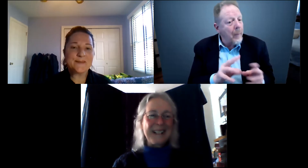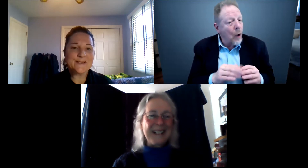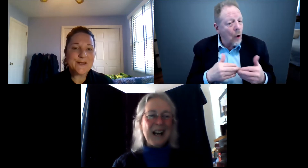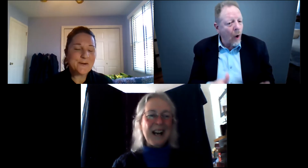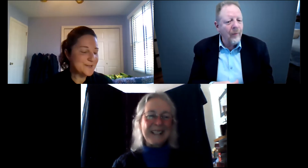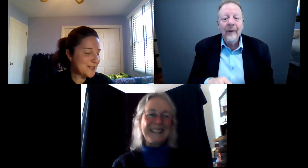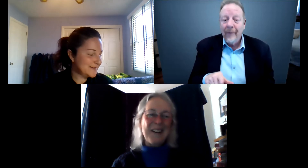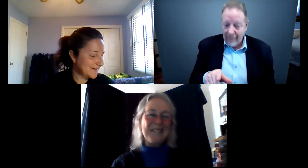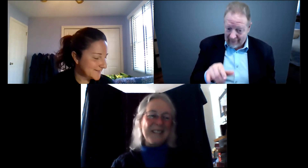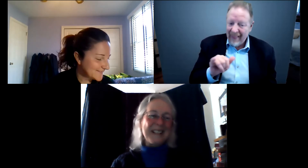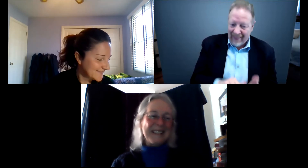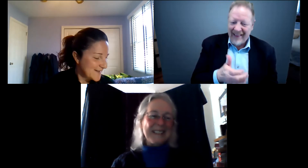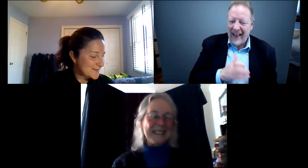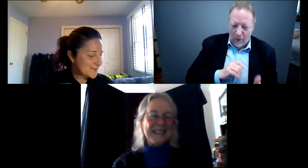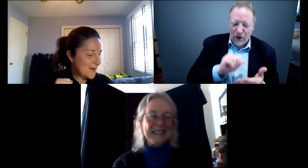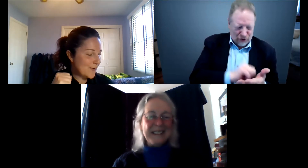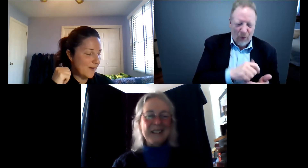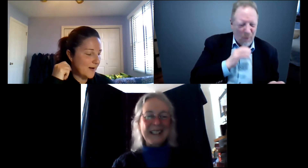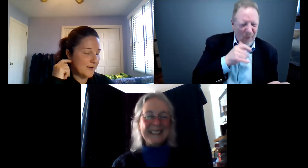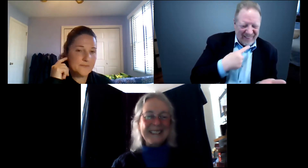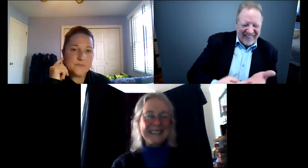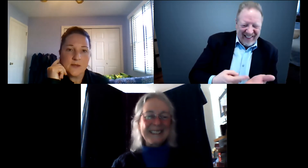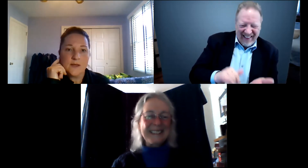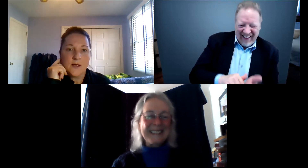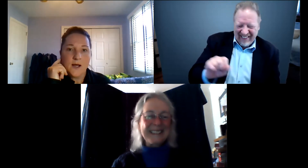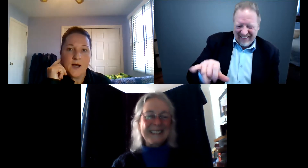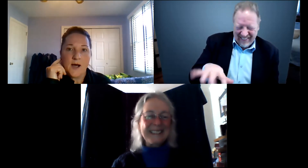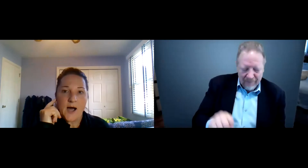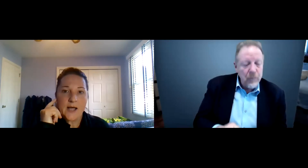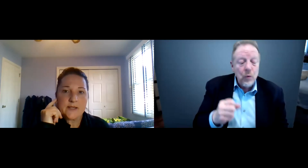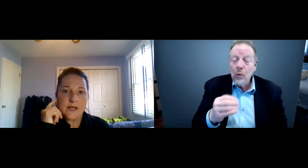our topic. That's on our agenda. Yep. So